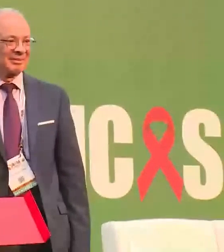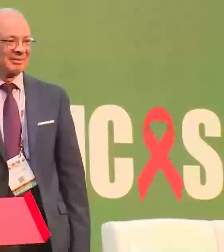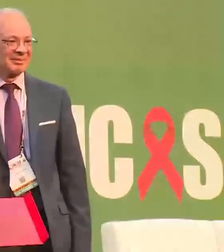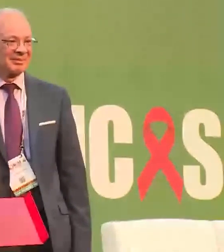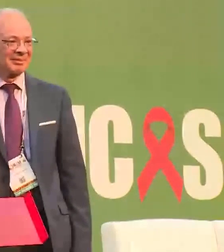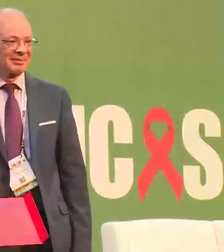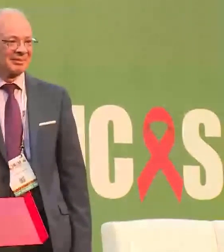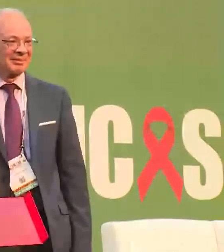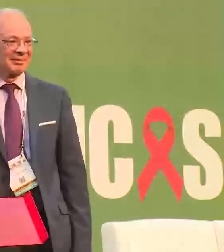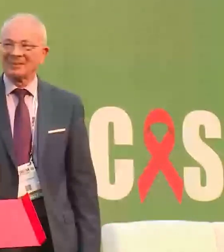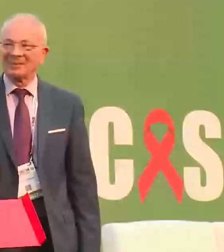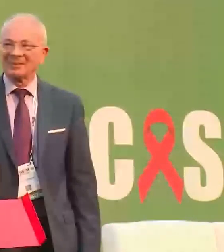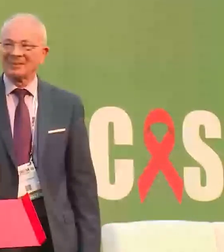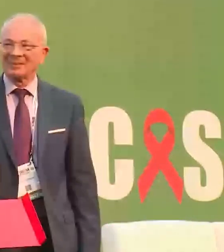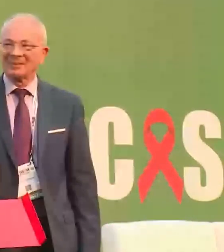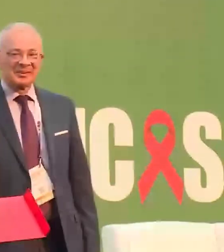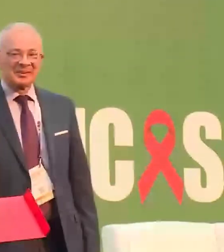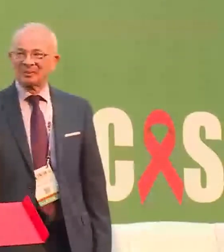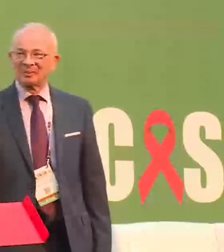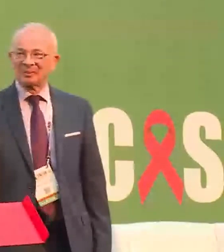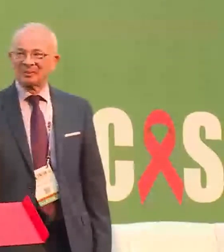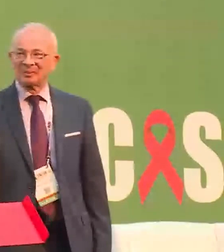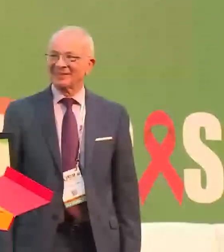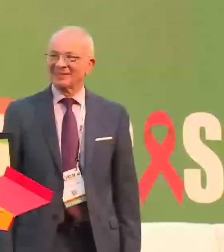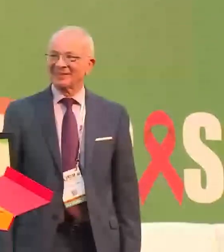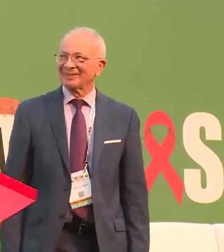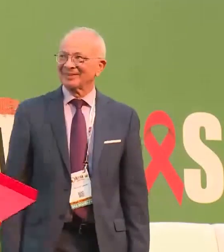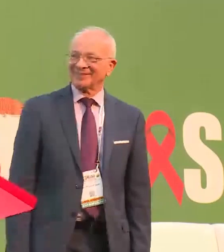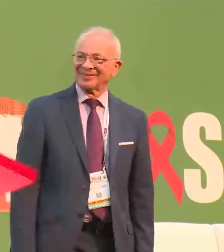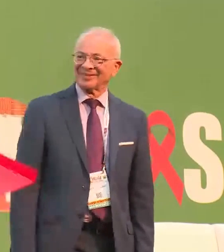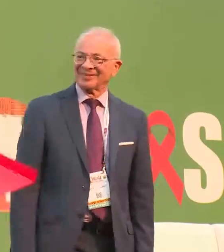You can invite your collaborators to take some pictures with you, and then we are done.